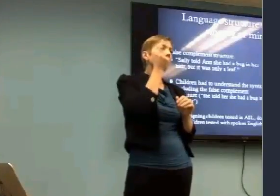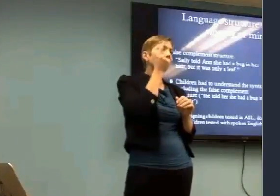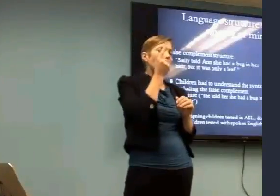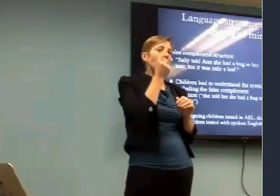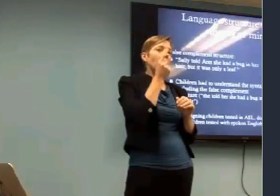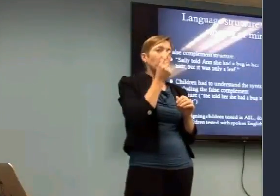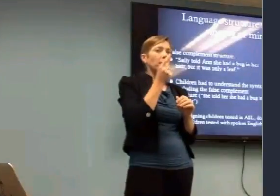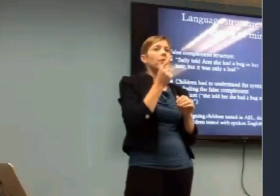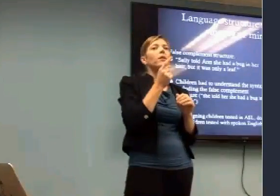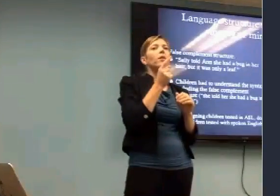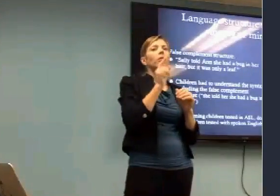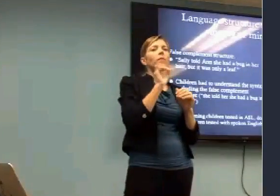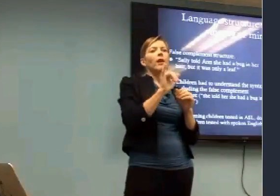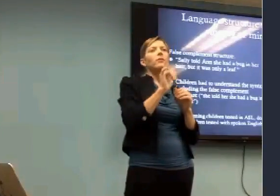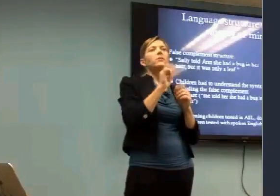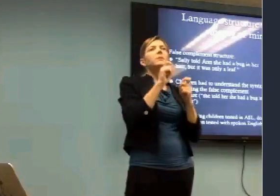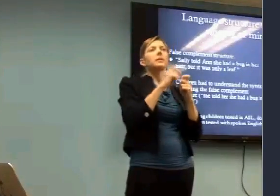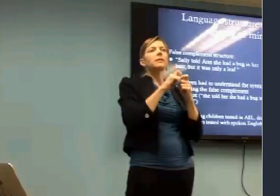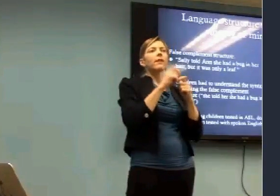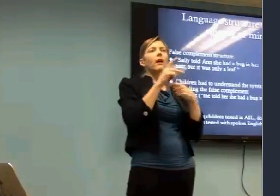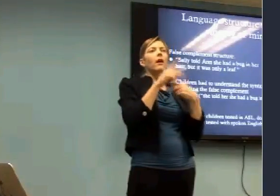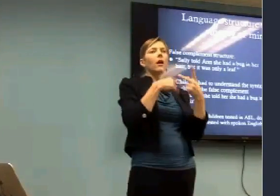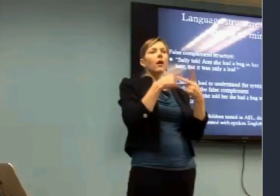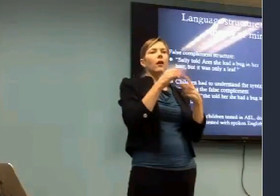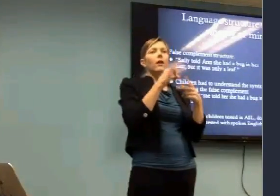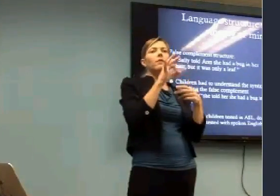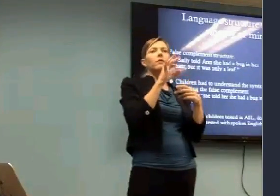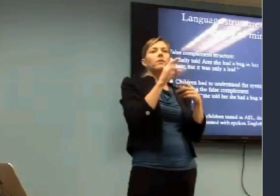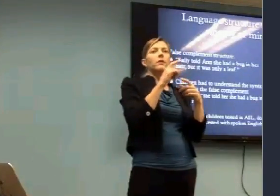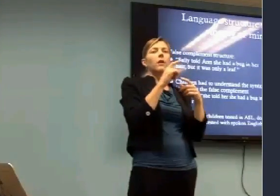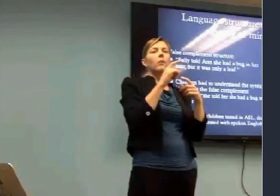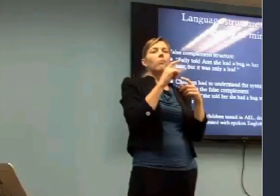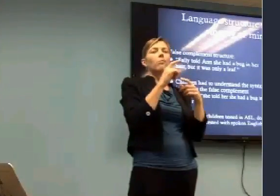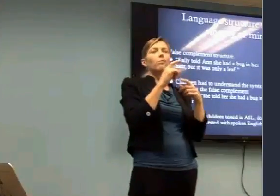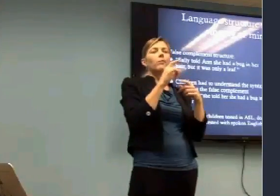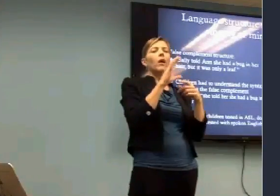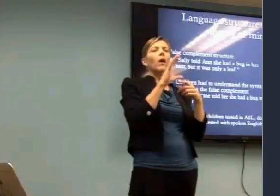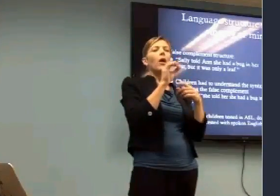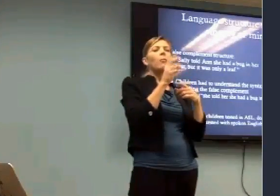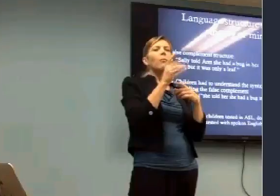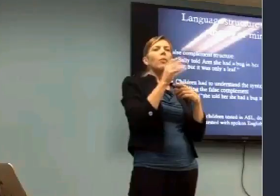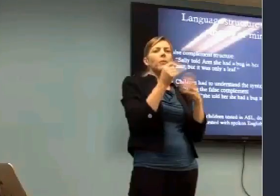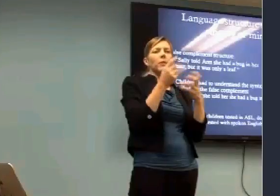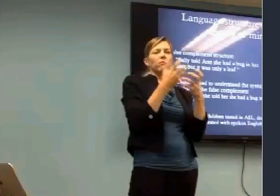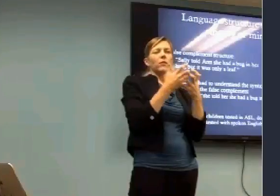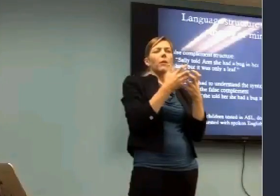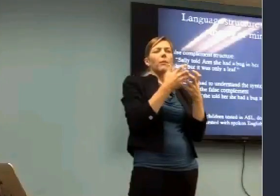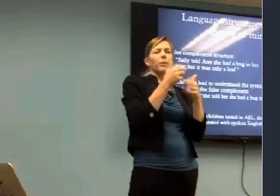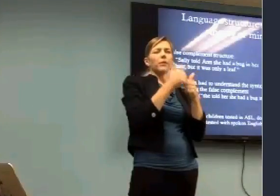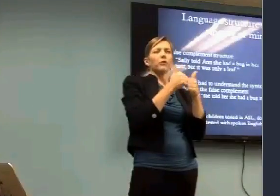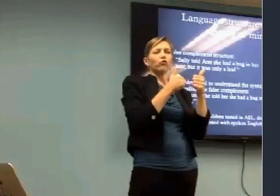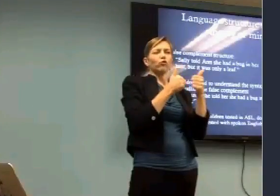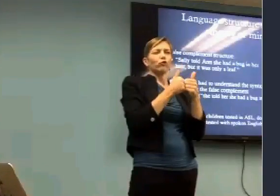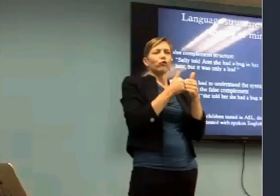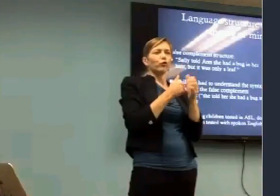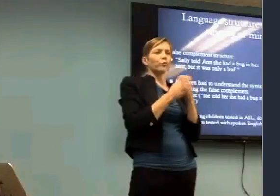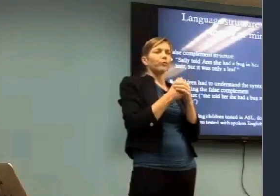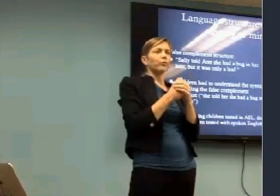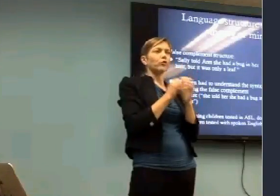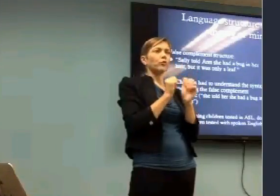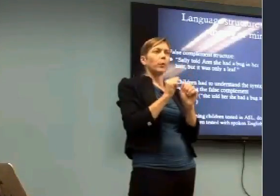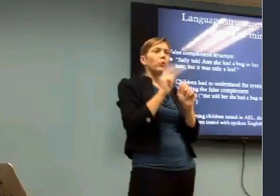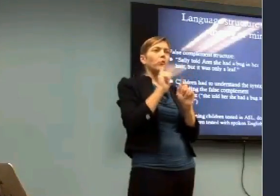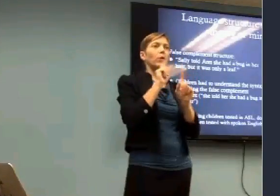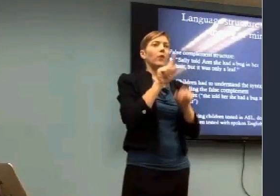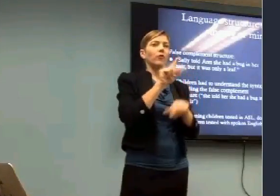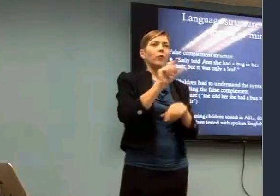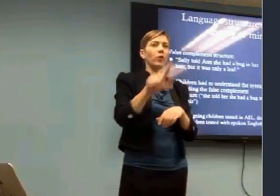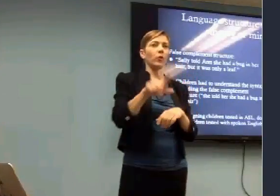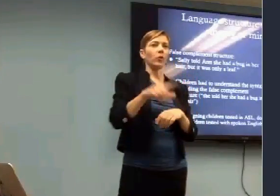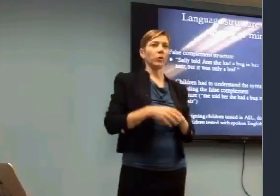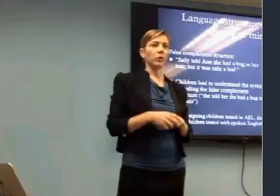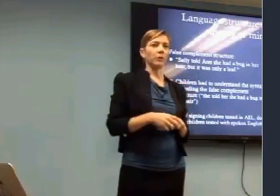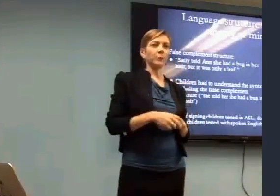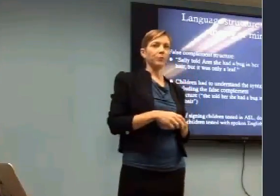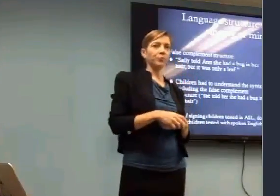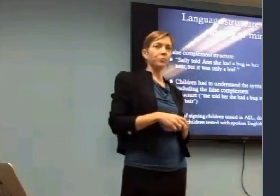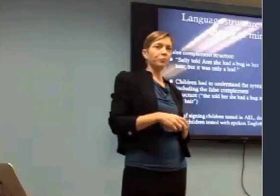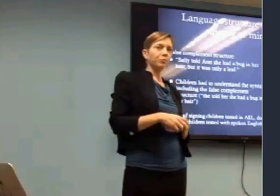Children then have to be able to understand that that specific type of complement structure, they need to be able to